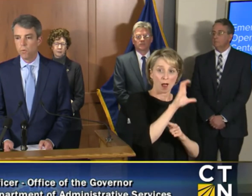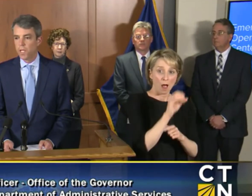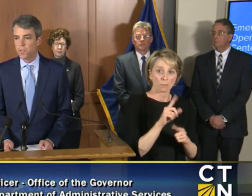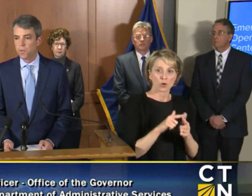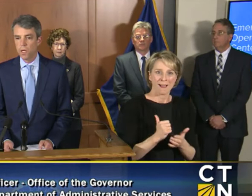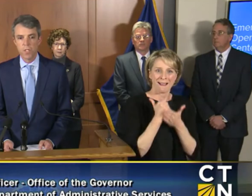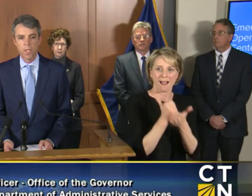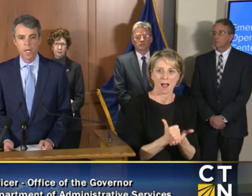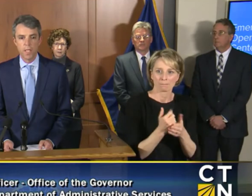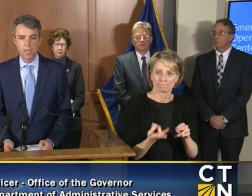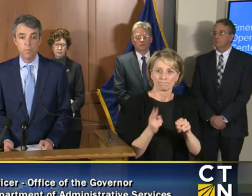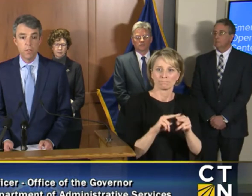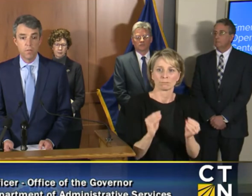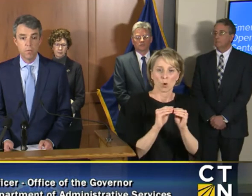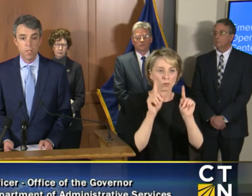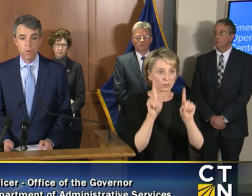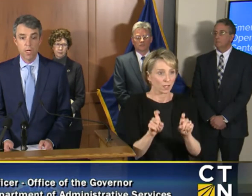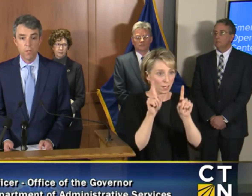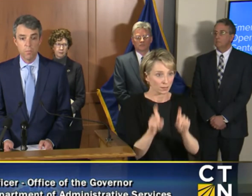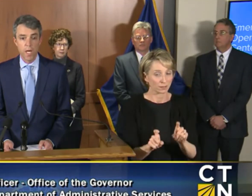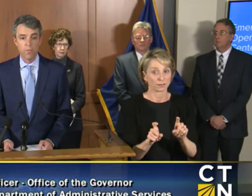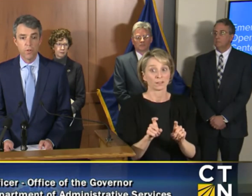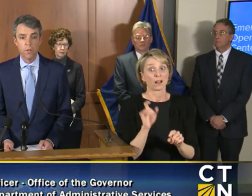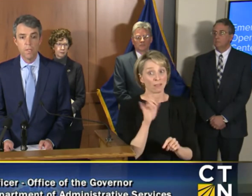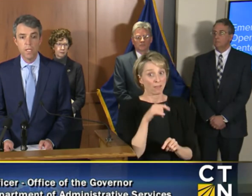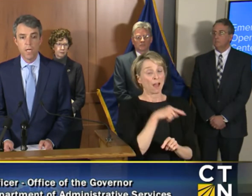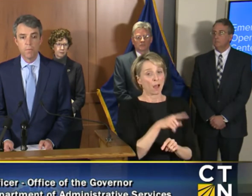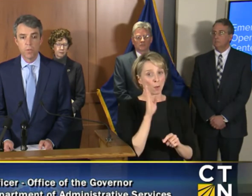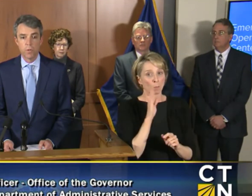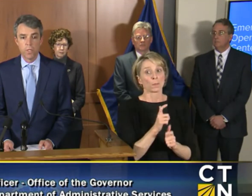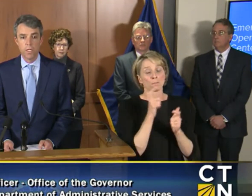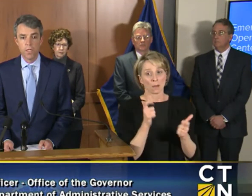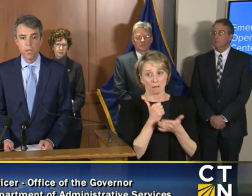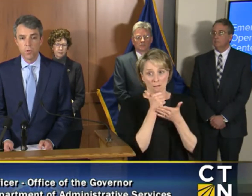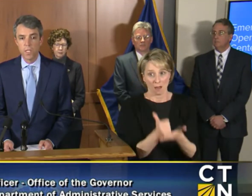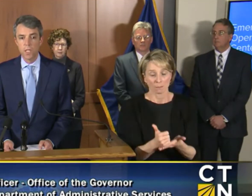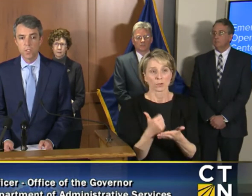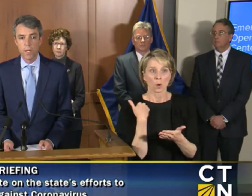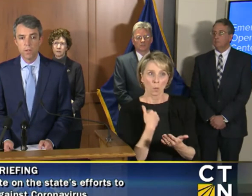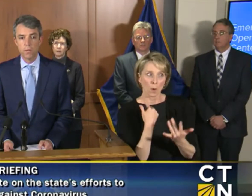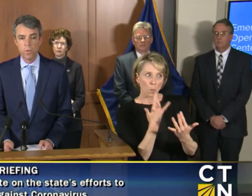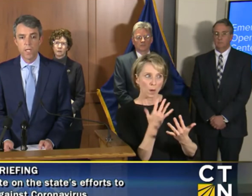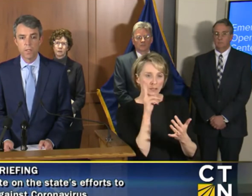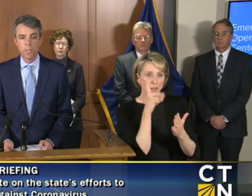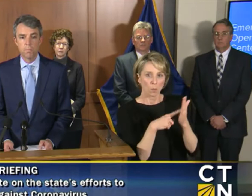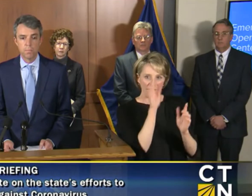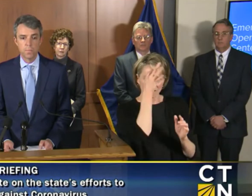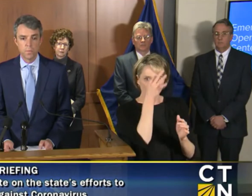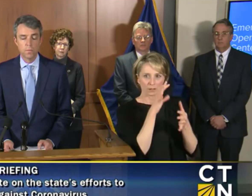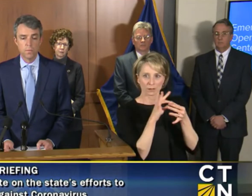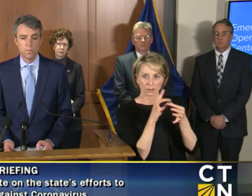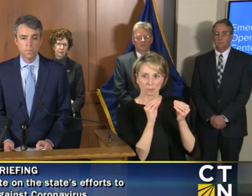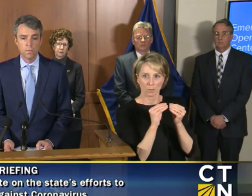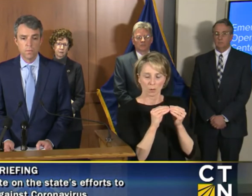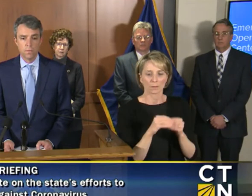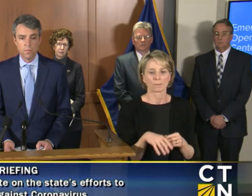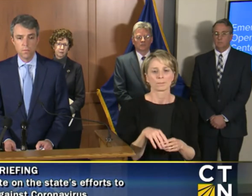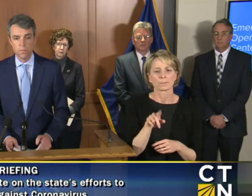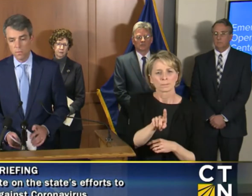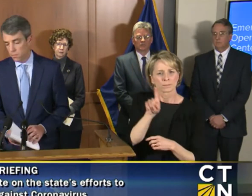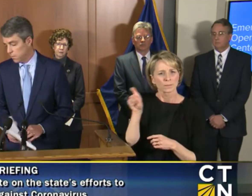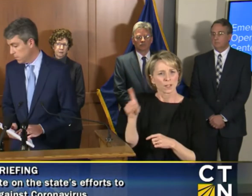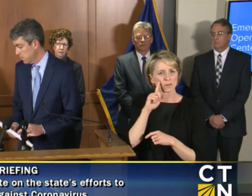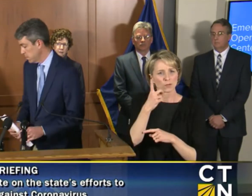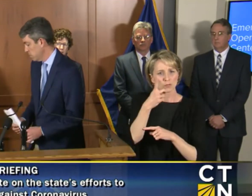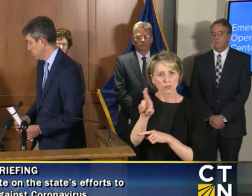Depending on when that comes online, that could be incredibly impactful. So we're eager to hear more details about when that could come. Dr. Carter, I wonder if you could answer